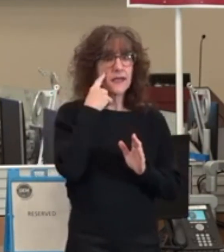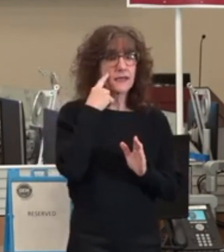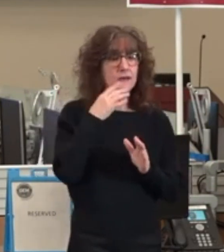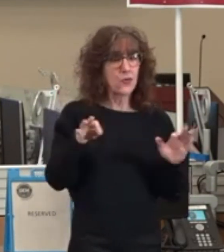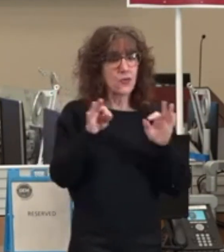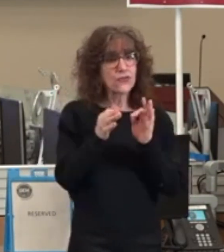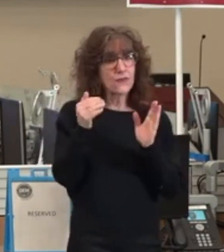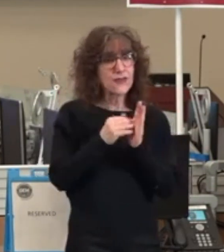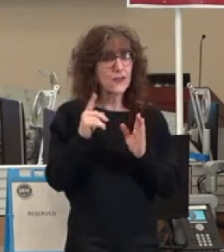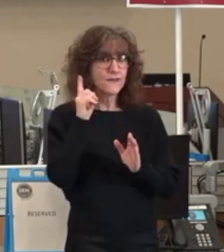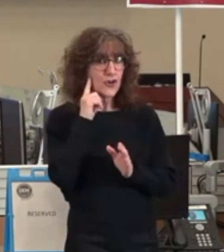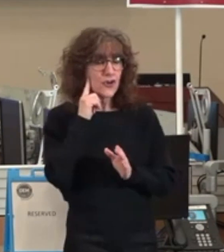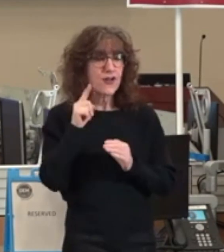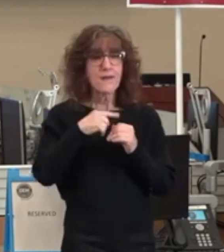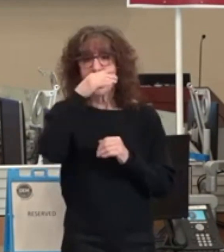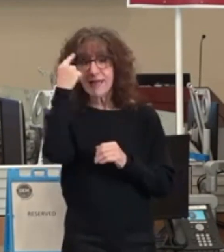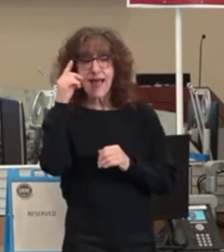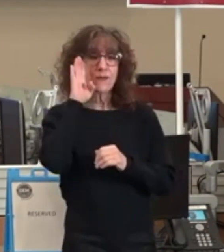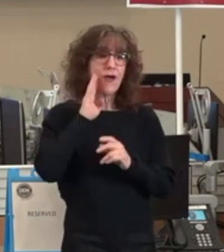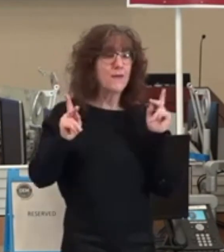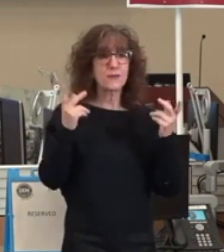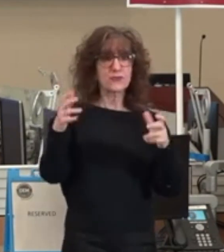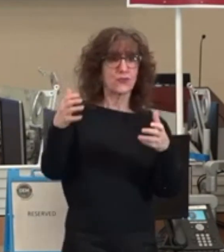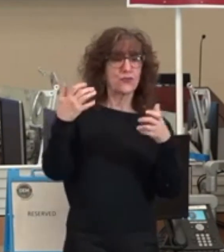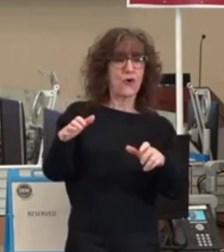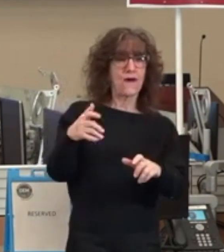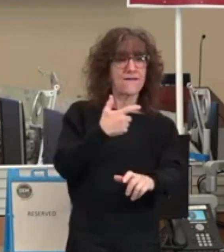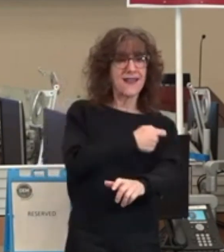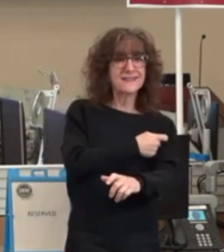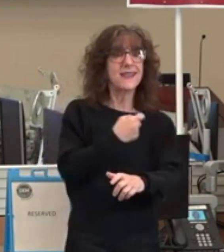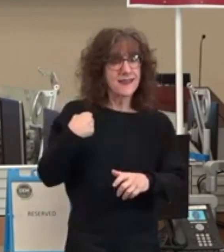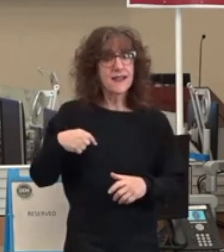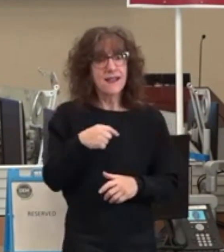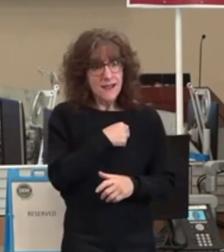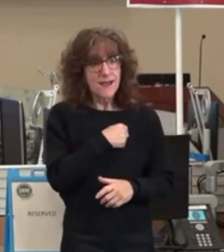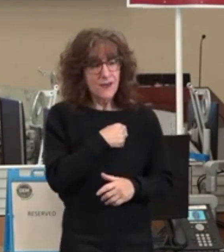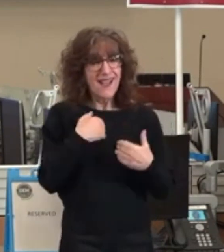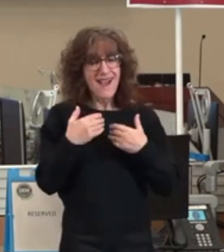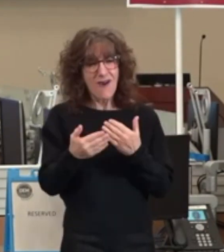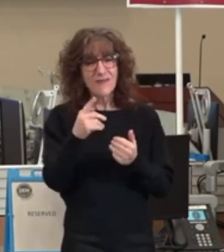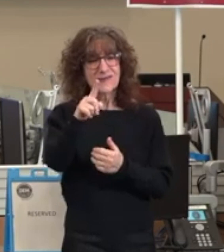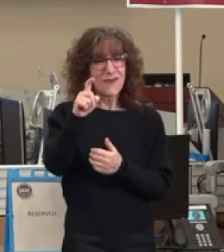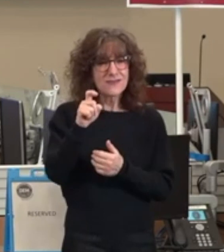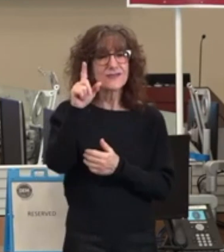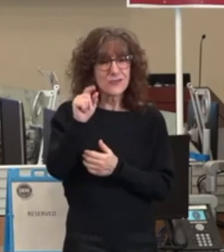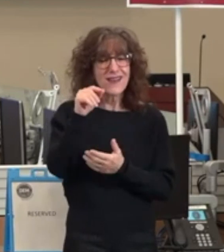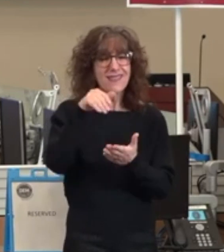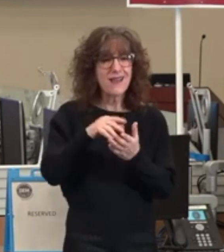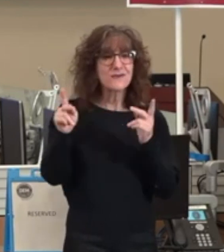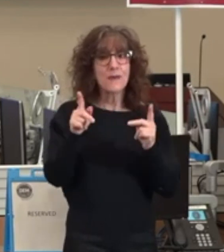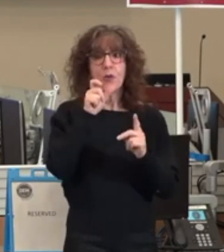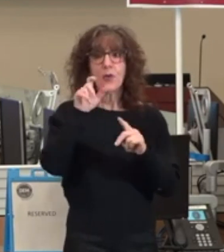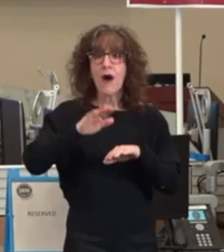repeating. What you have heard about Black and brown people not wanting the vaccine, well, we have nearly 120,000 people